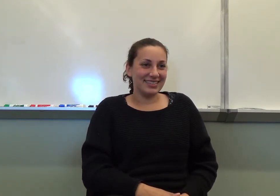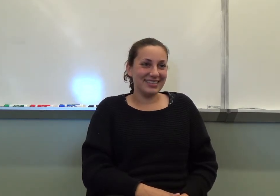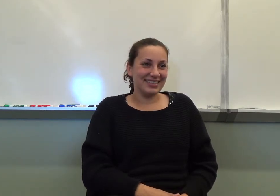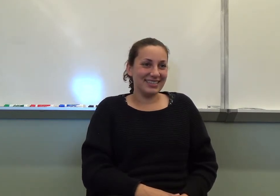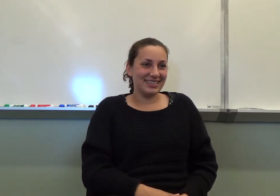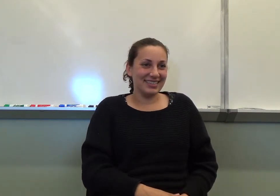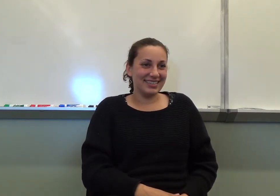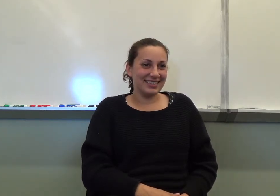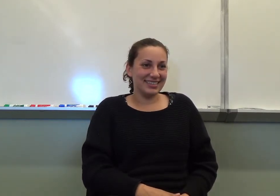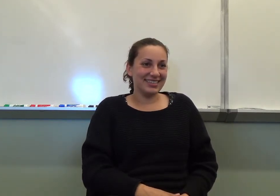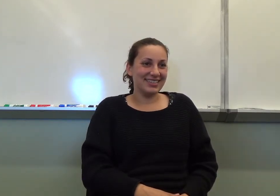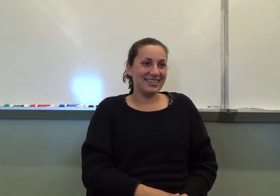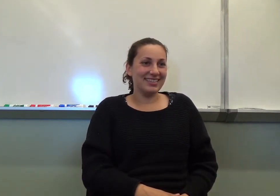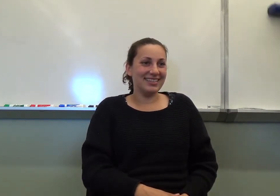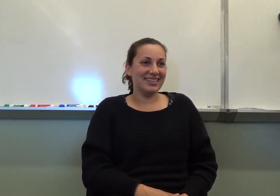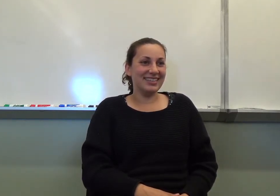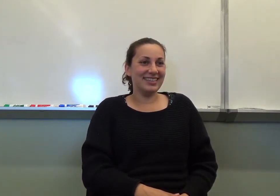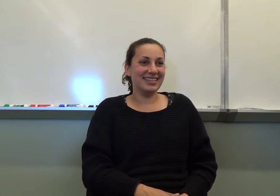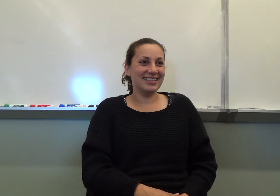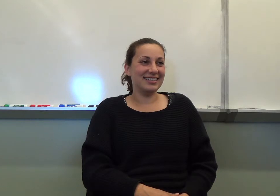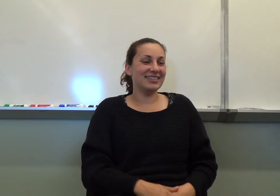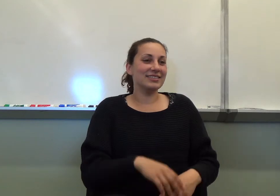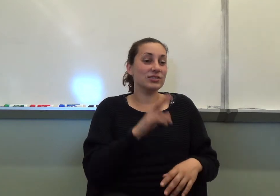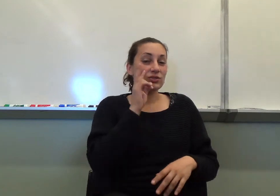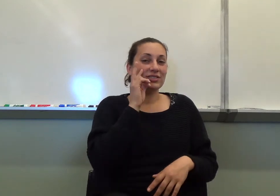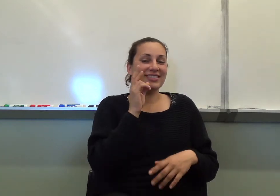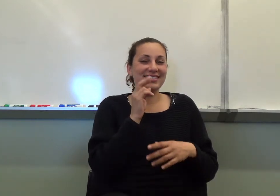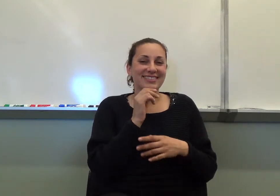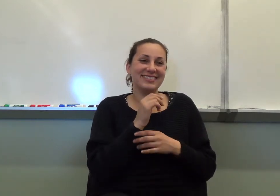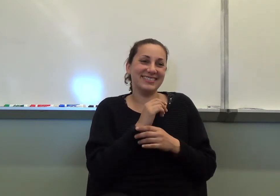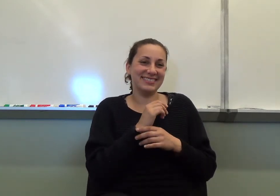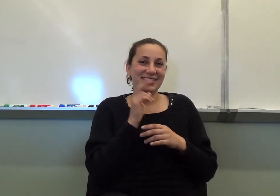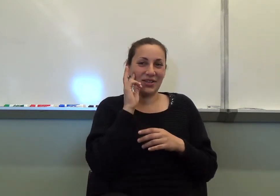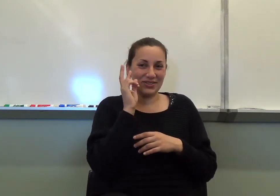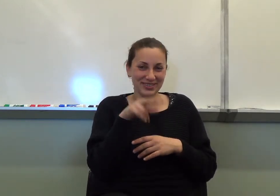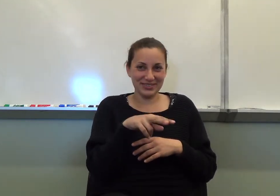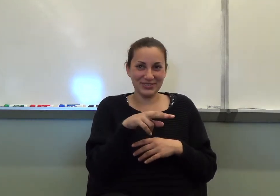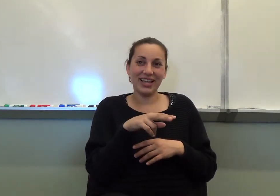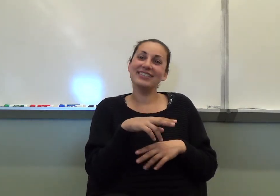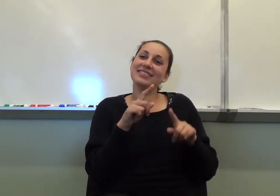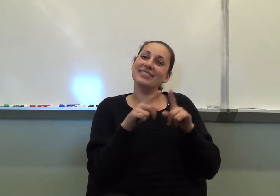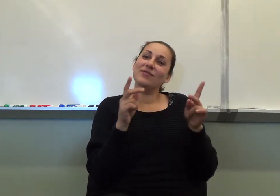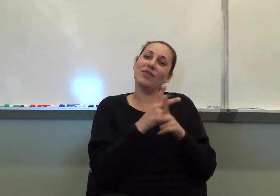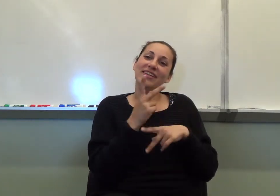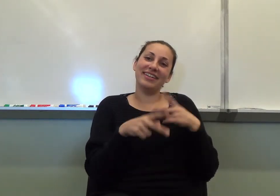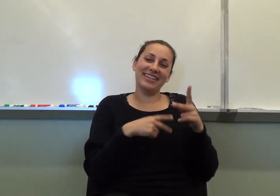at some triangles, some right triangles, and get some calculations done, and then we'll actually see